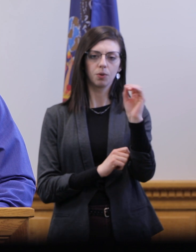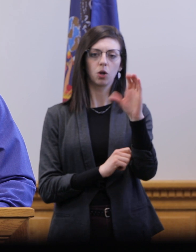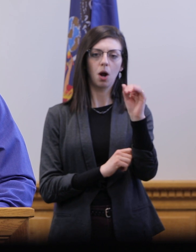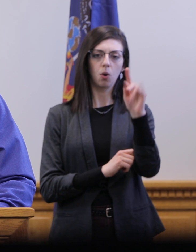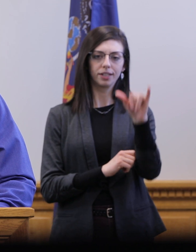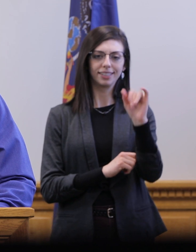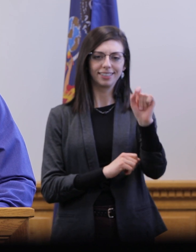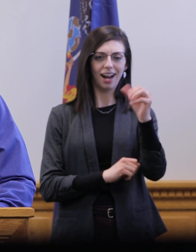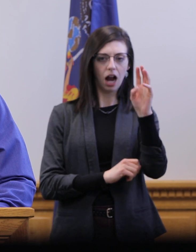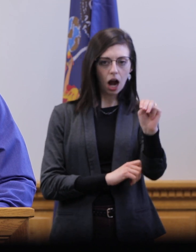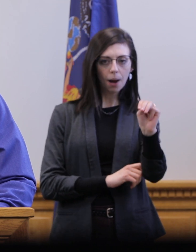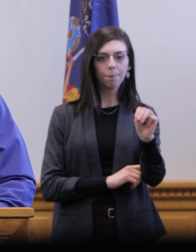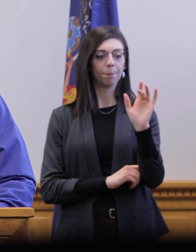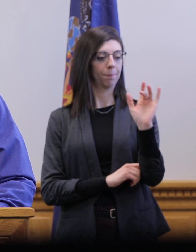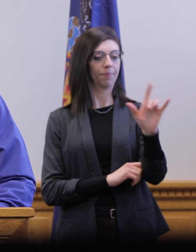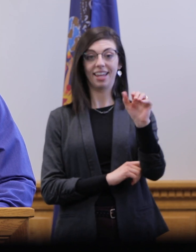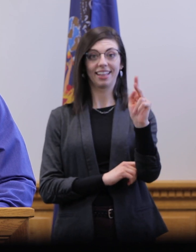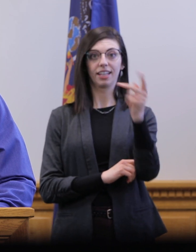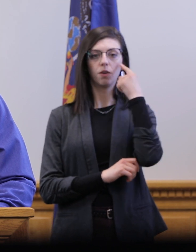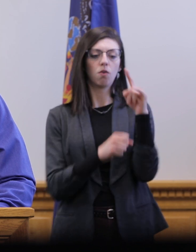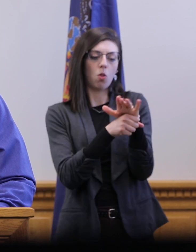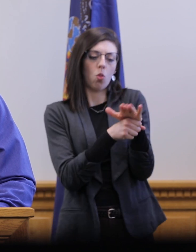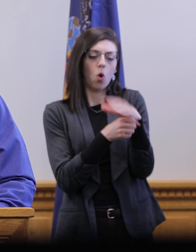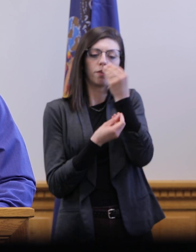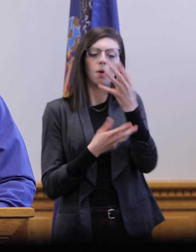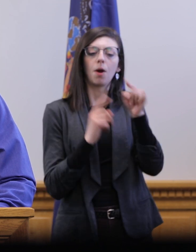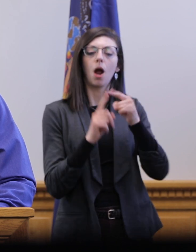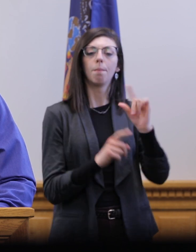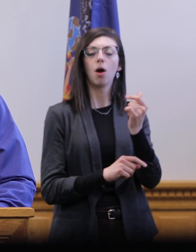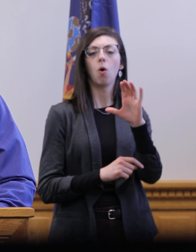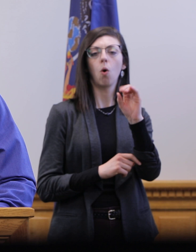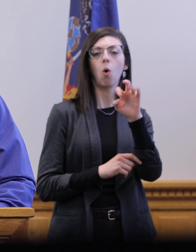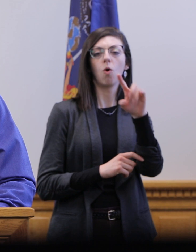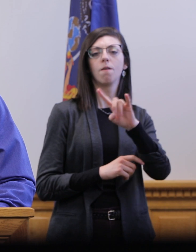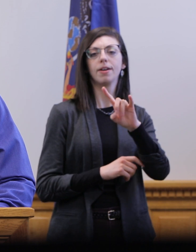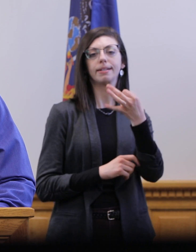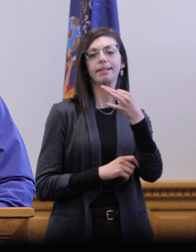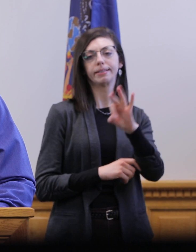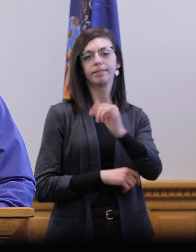health.oswegocounty.com by clicking on the link for local information about the COVID-19 vaccination.